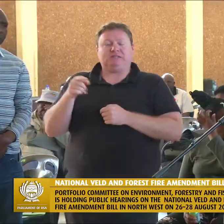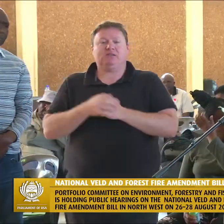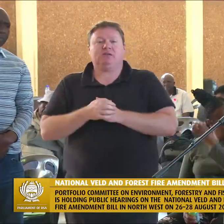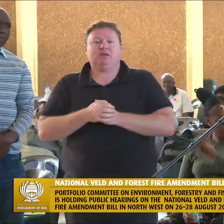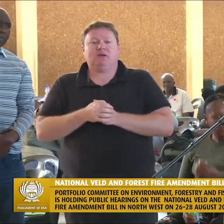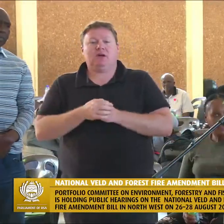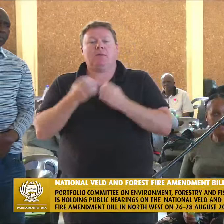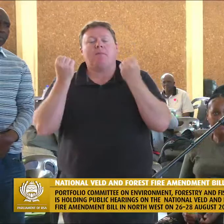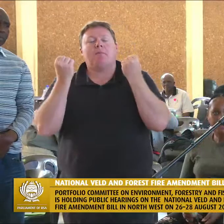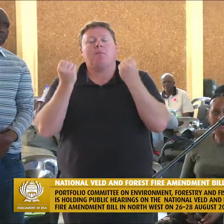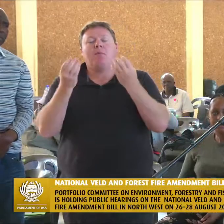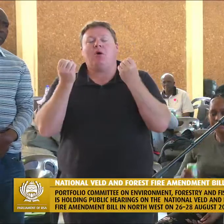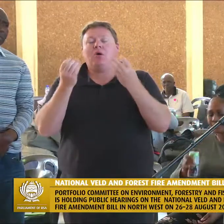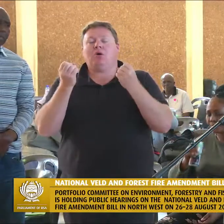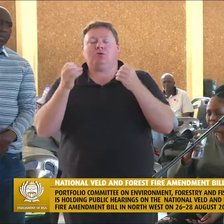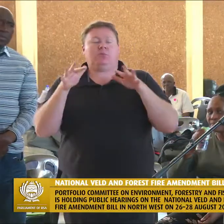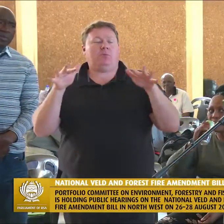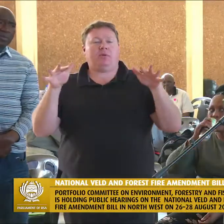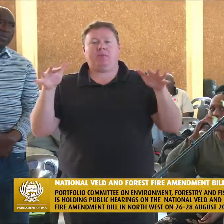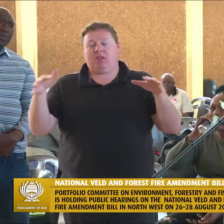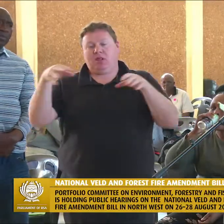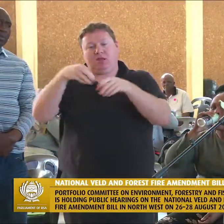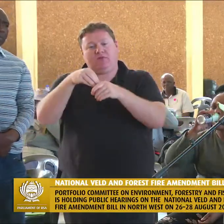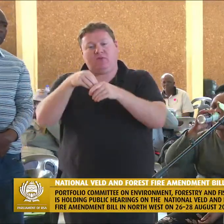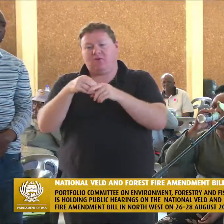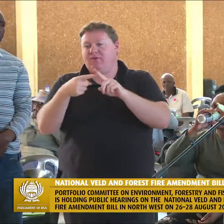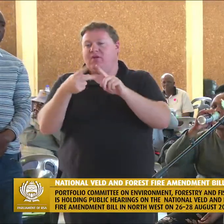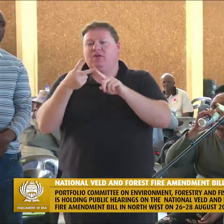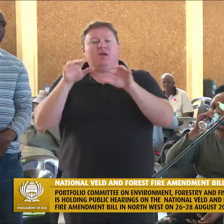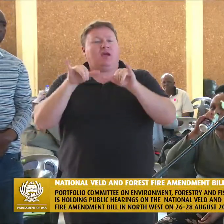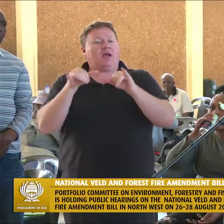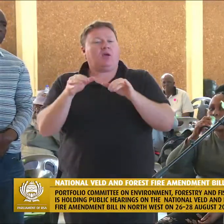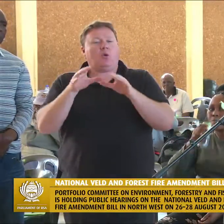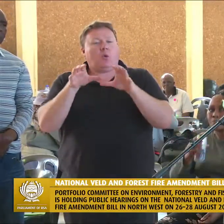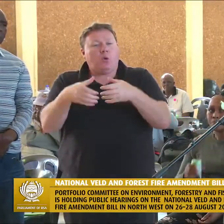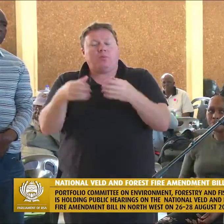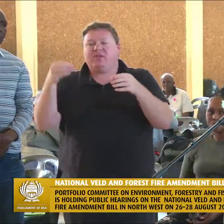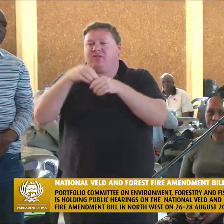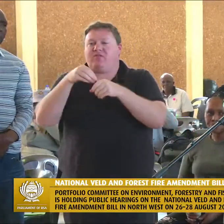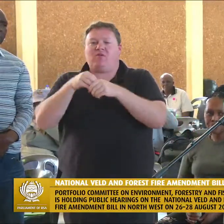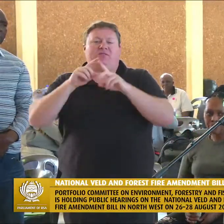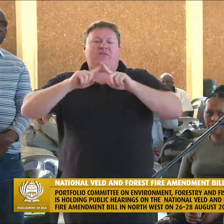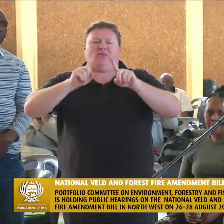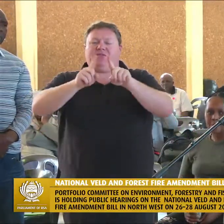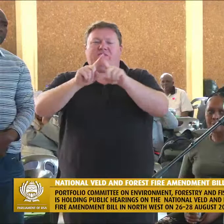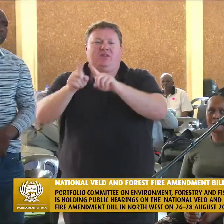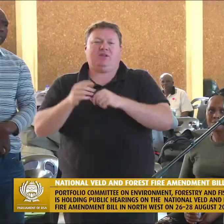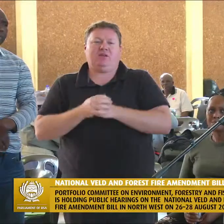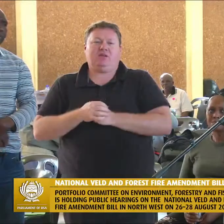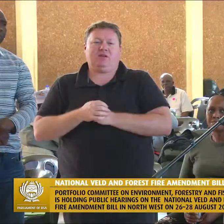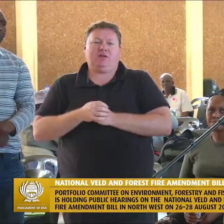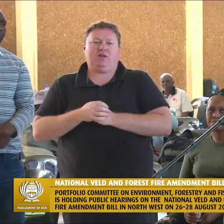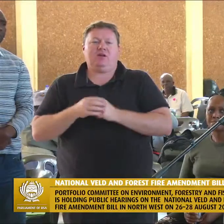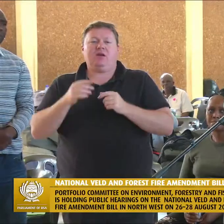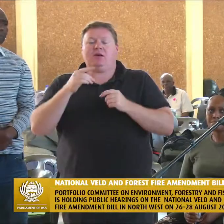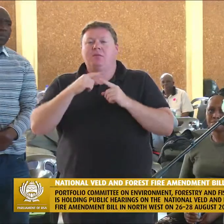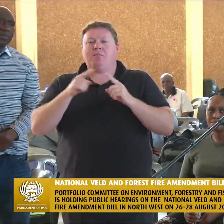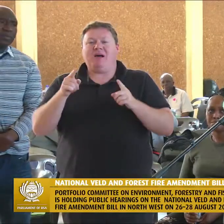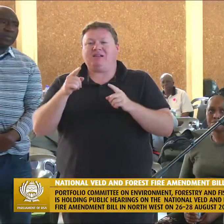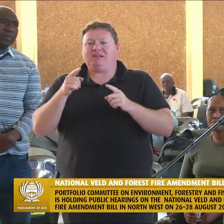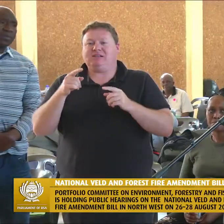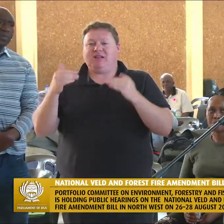multiple role players and stakeholders but what surprises me is that i don't think we've got a fair